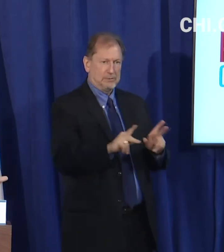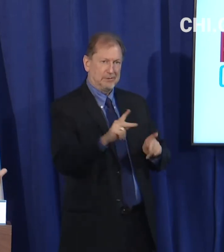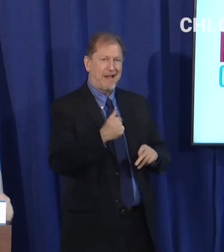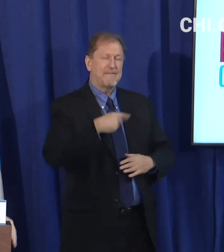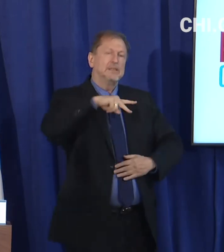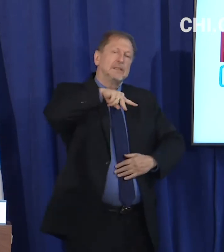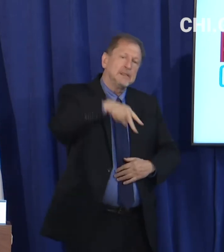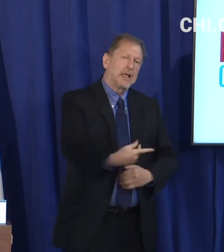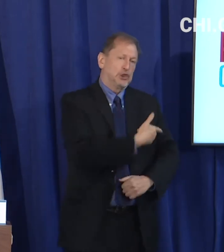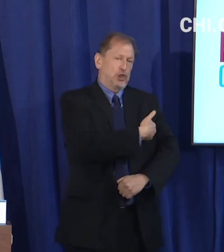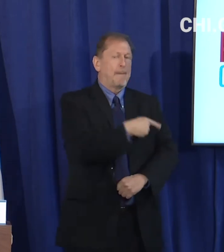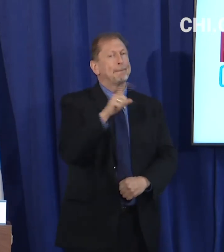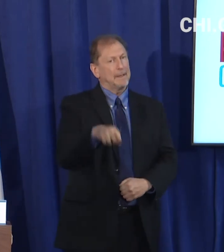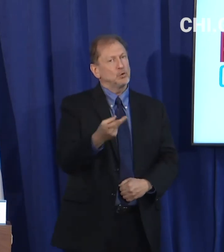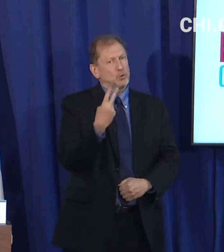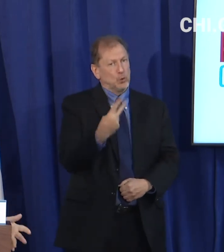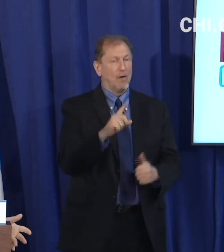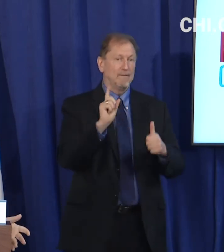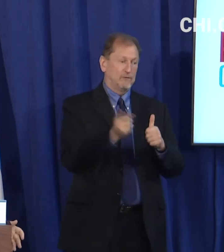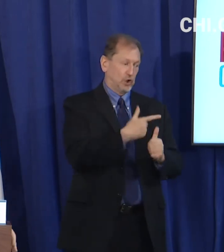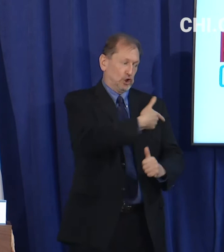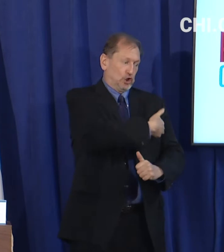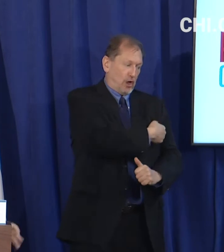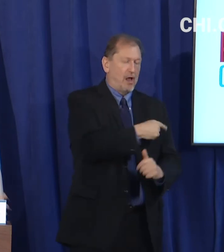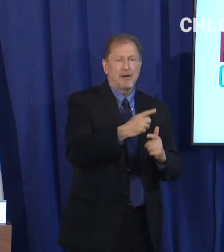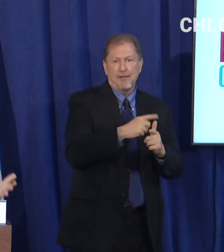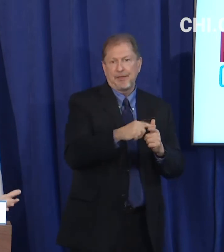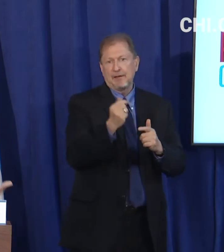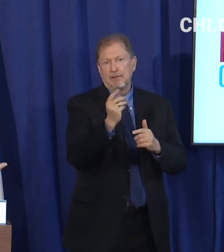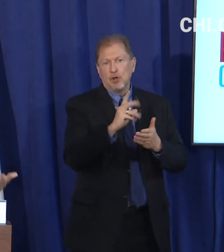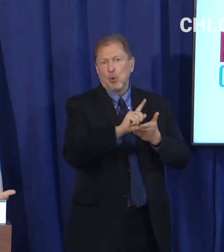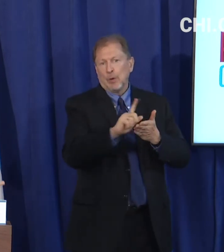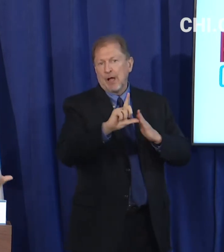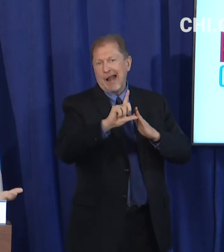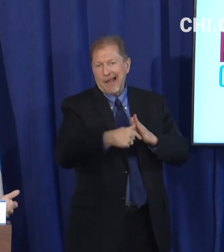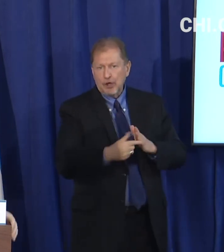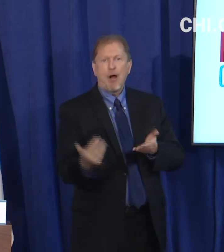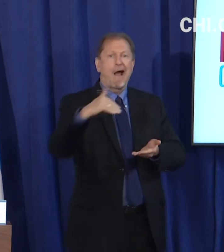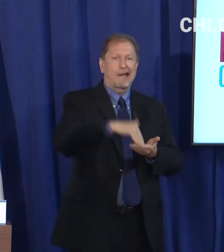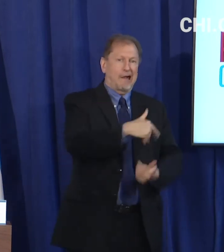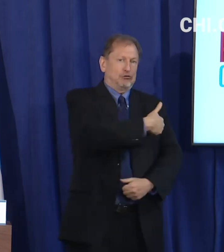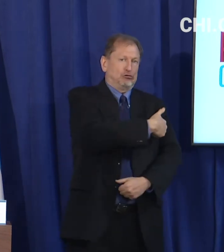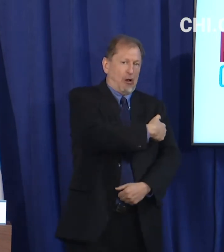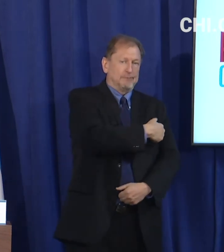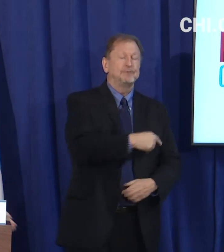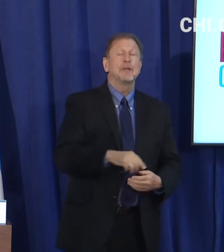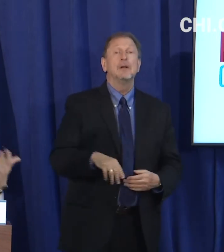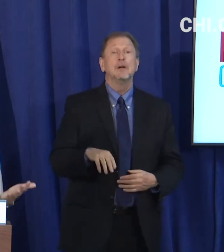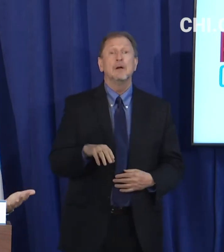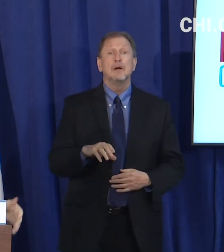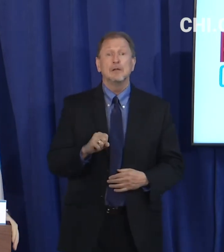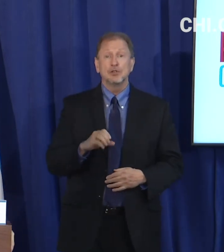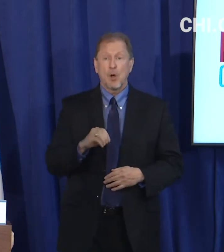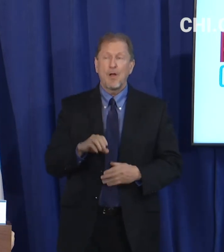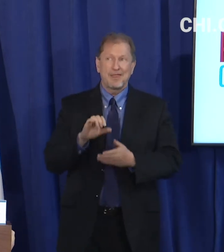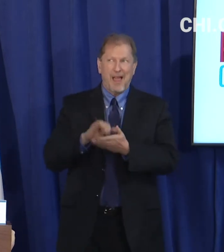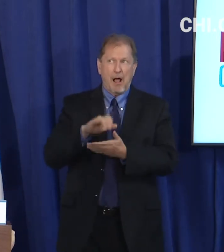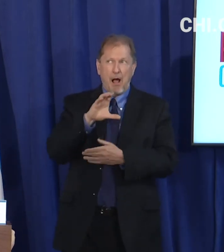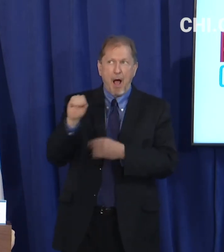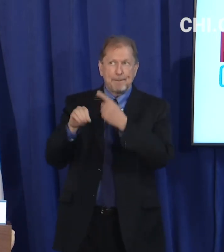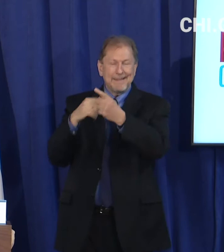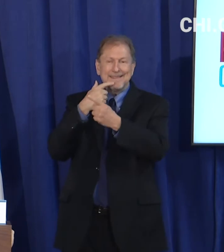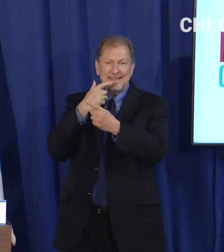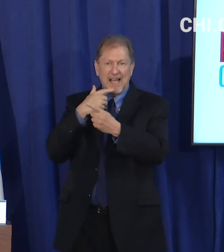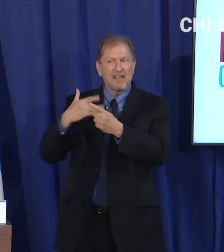don't know for sure exactly how much we'll get, but that is the estimation based on what the company has said is likely to